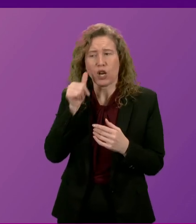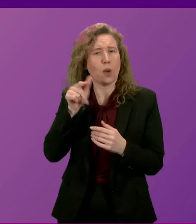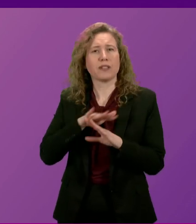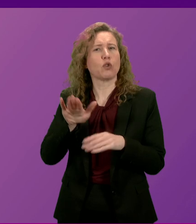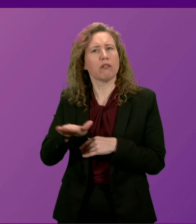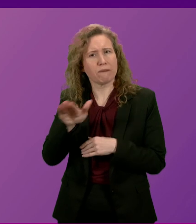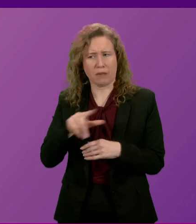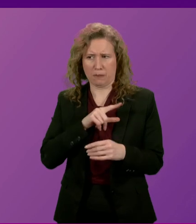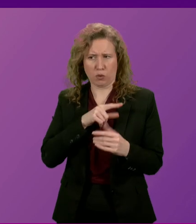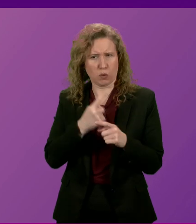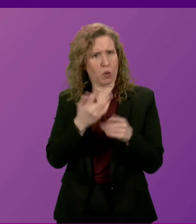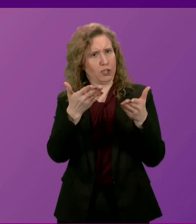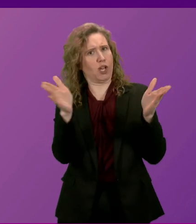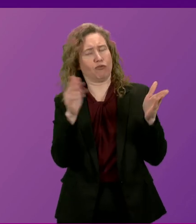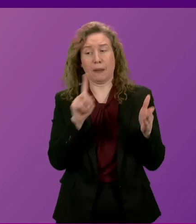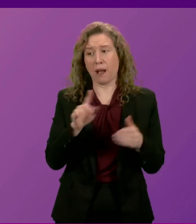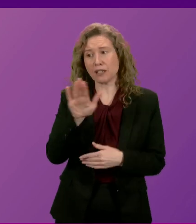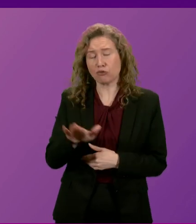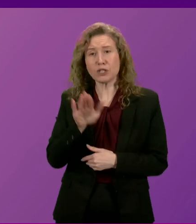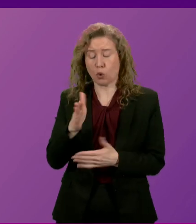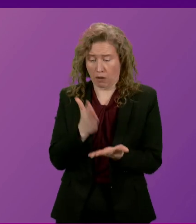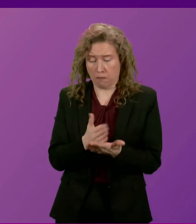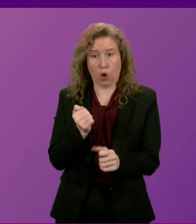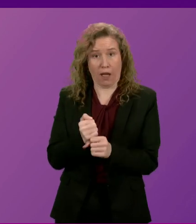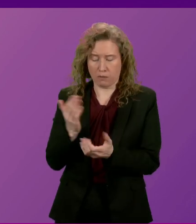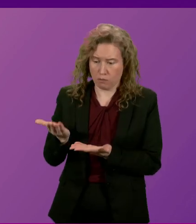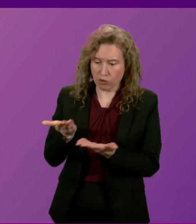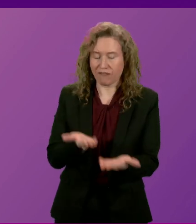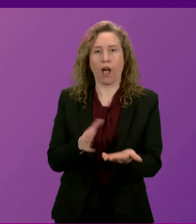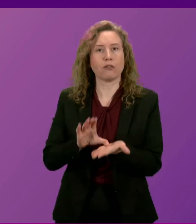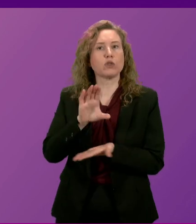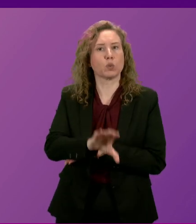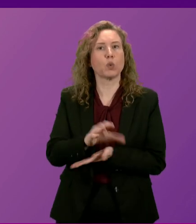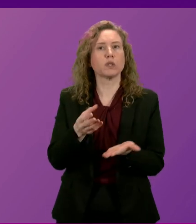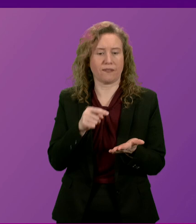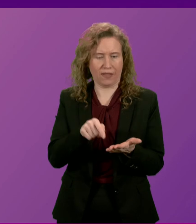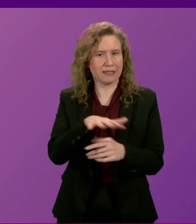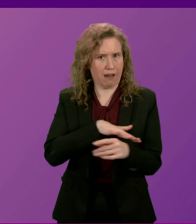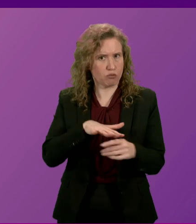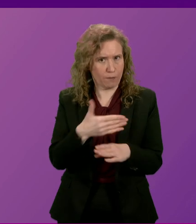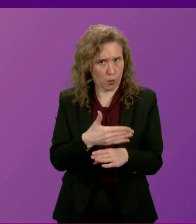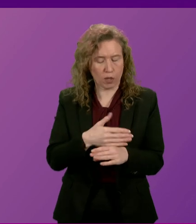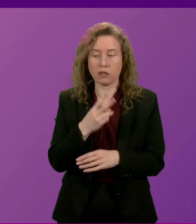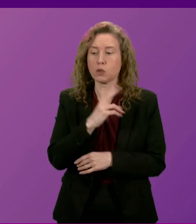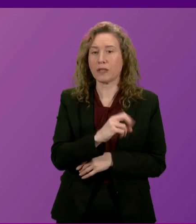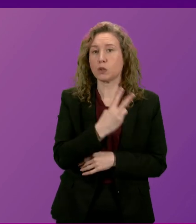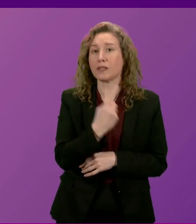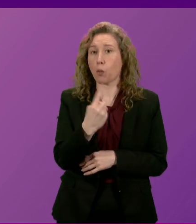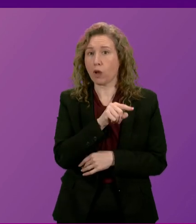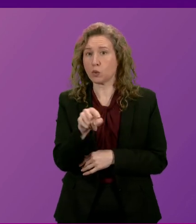me, but I would assure him that the government has put resources into this area of activity. In